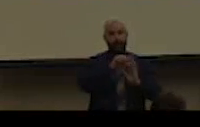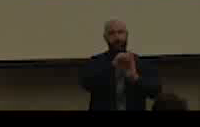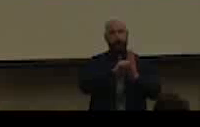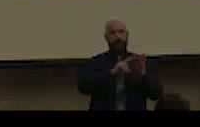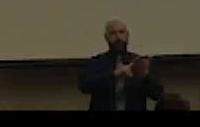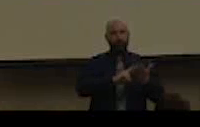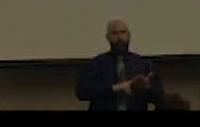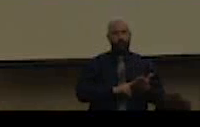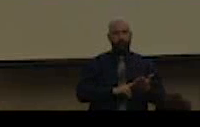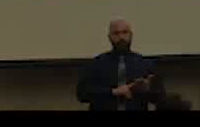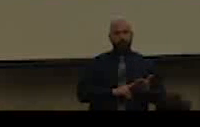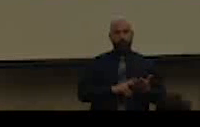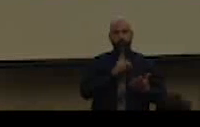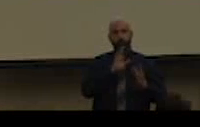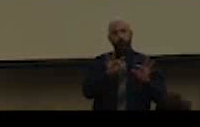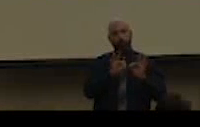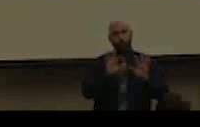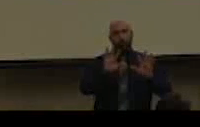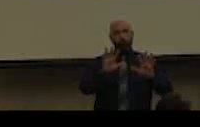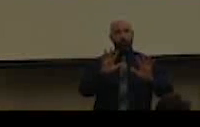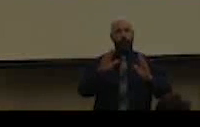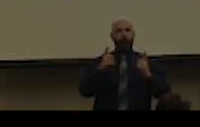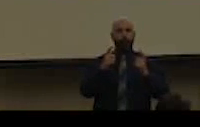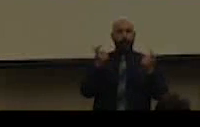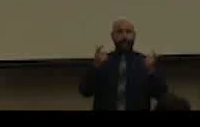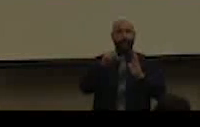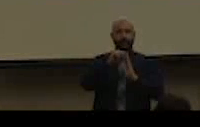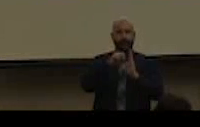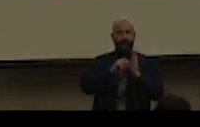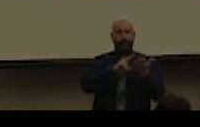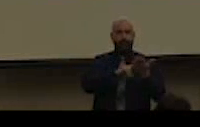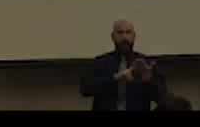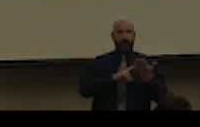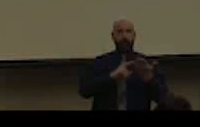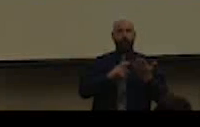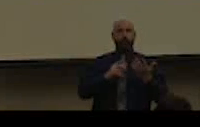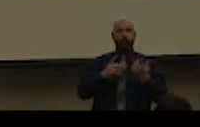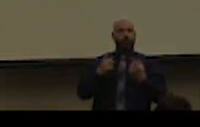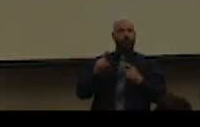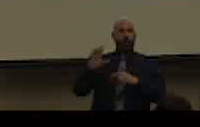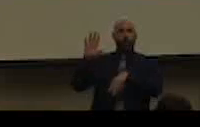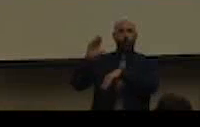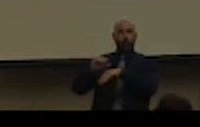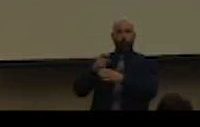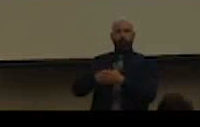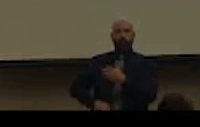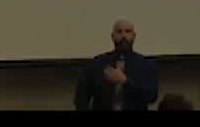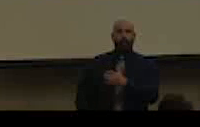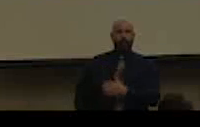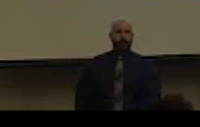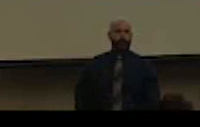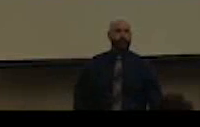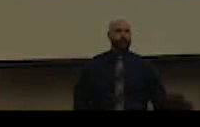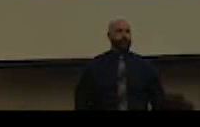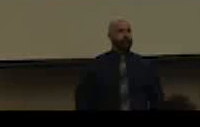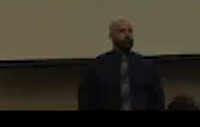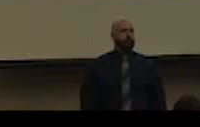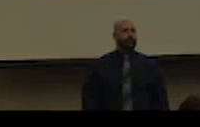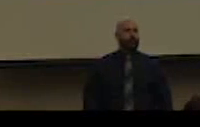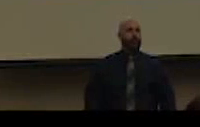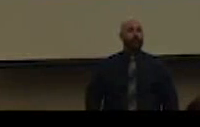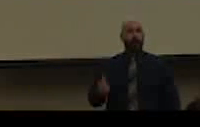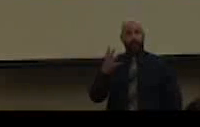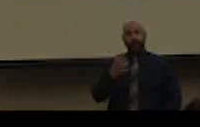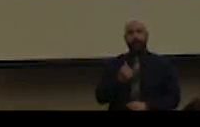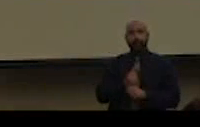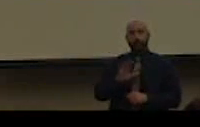it really matters. Big state contracts result in much reduced prices. And the reality is, for years, childcare centers have actually